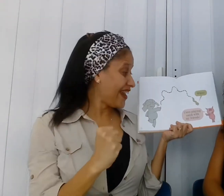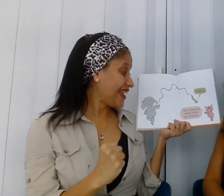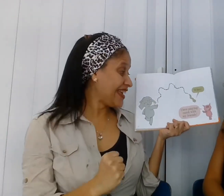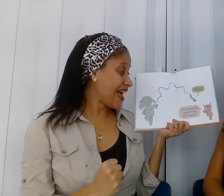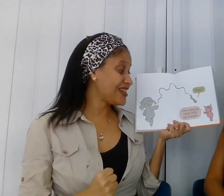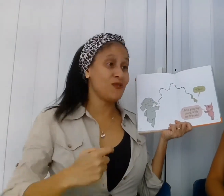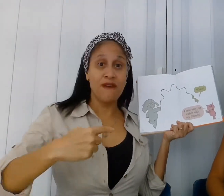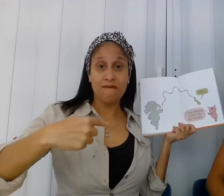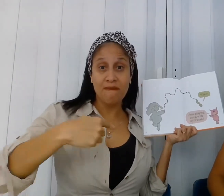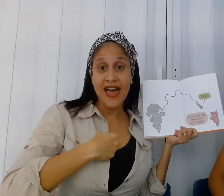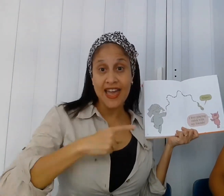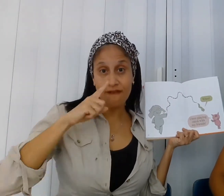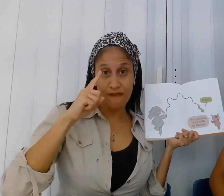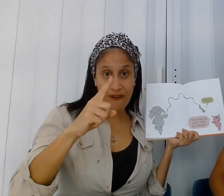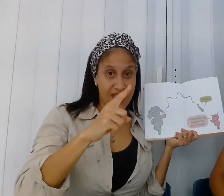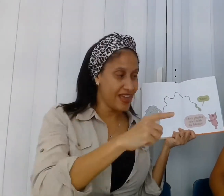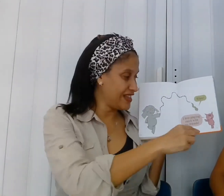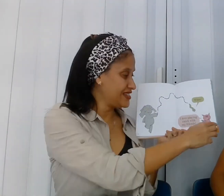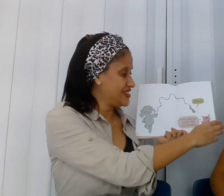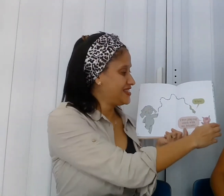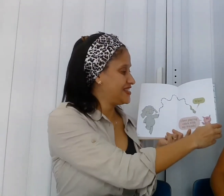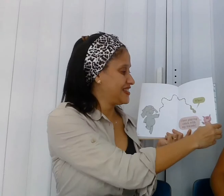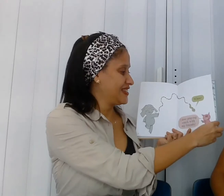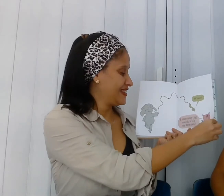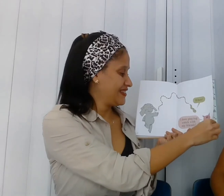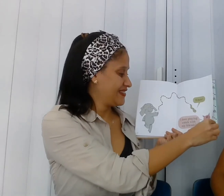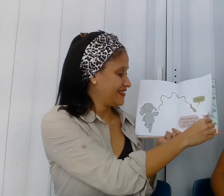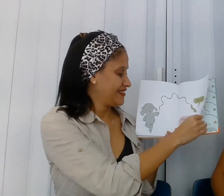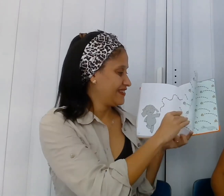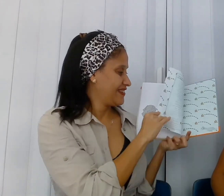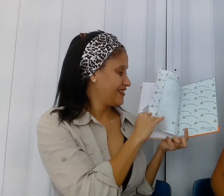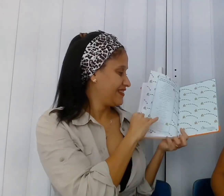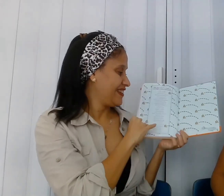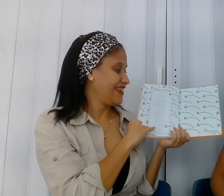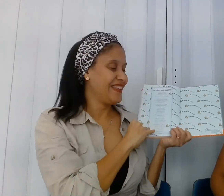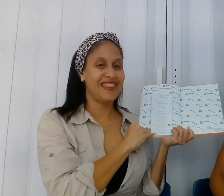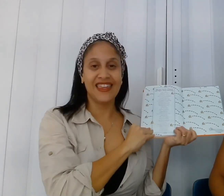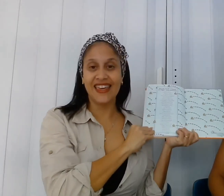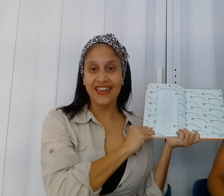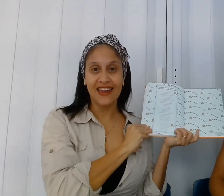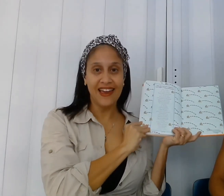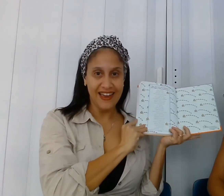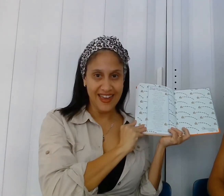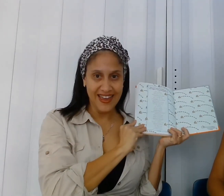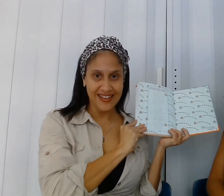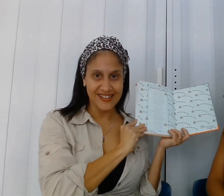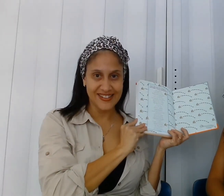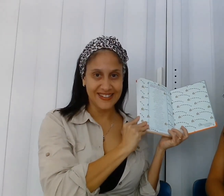Catch with my friends. The